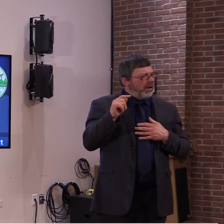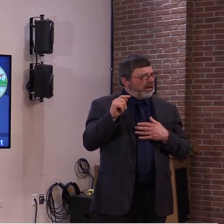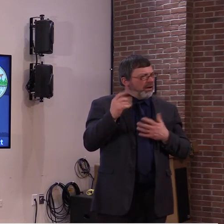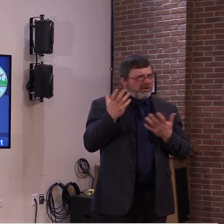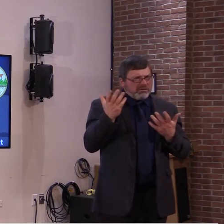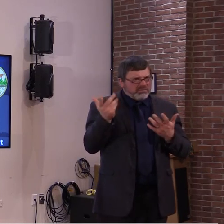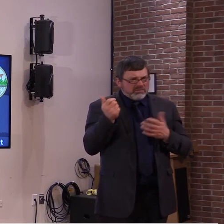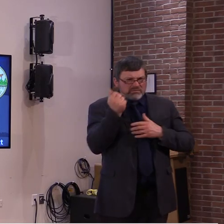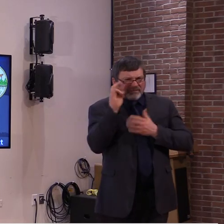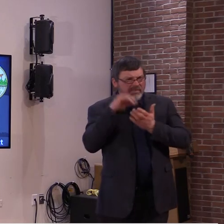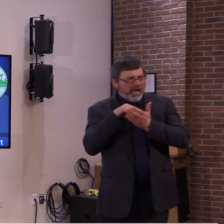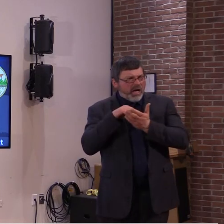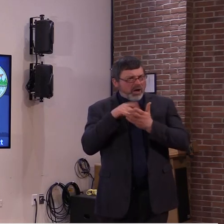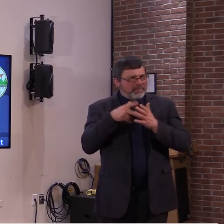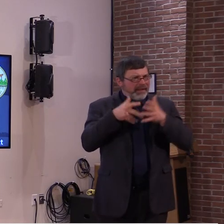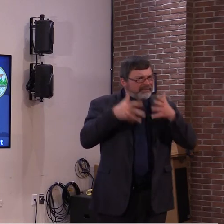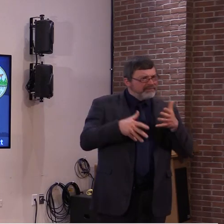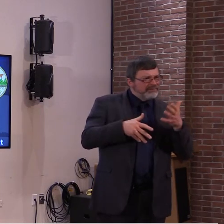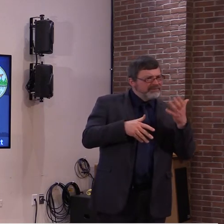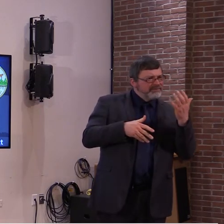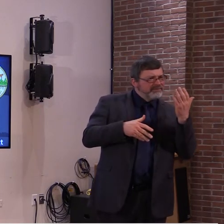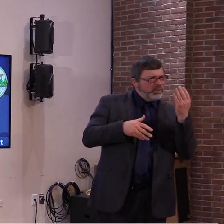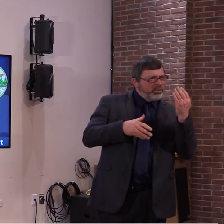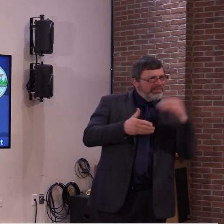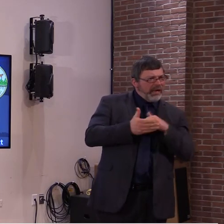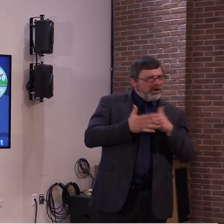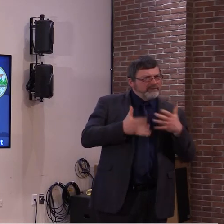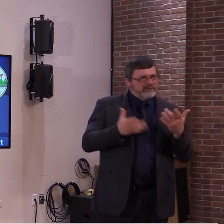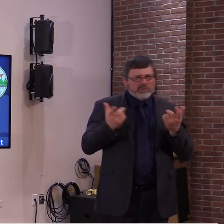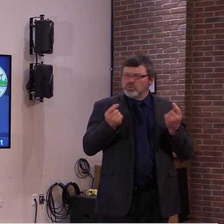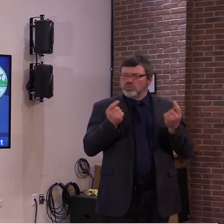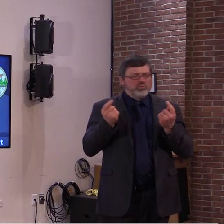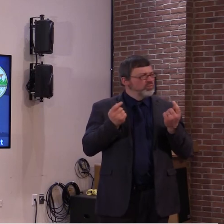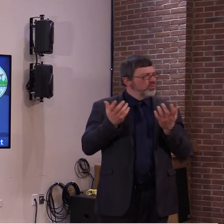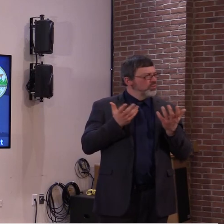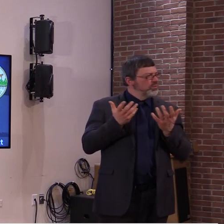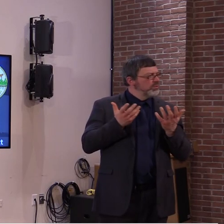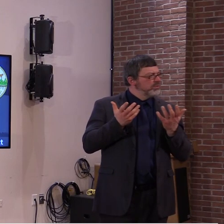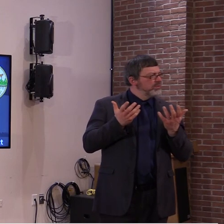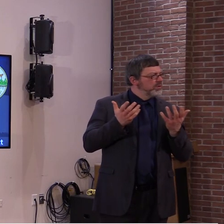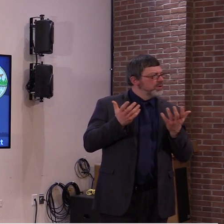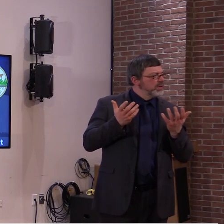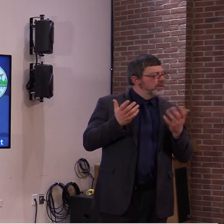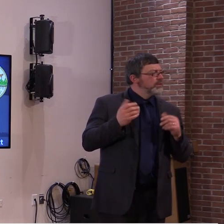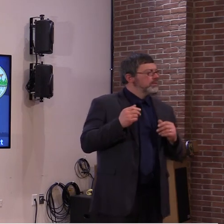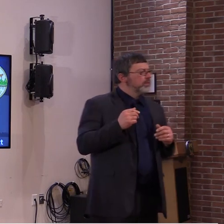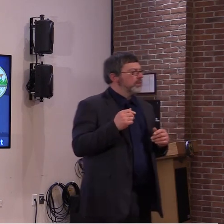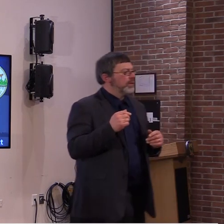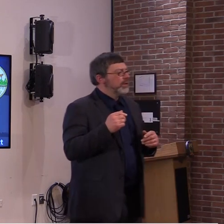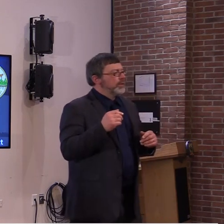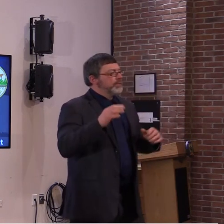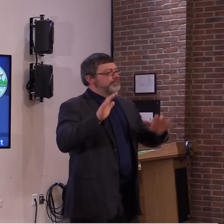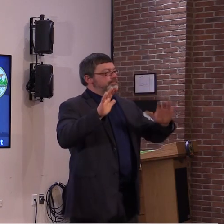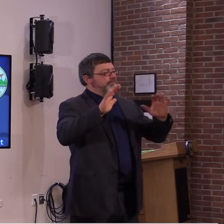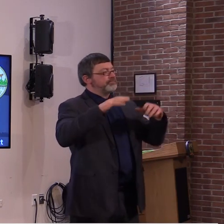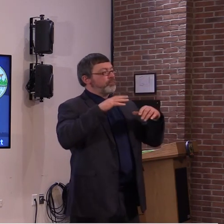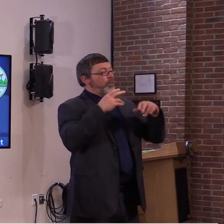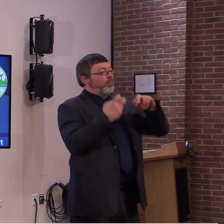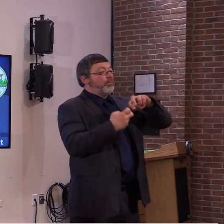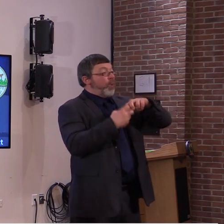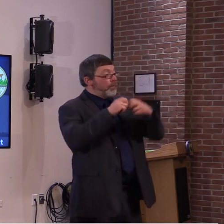we might have received, let's say, 8,000 of these vaccines in a day or two